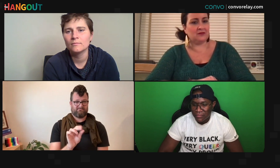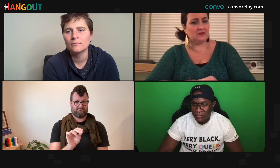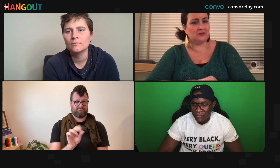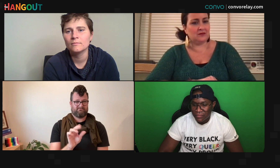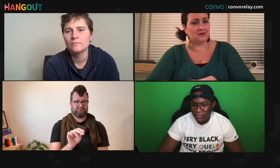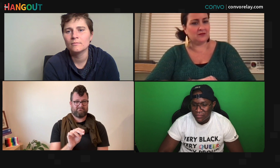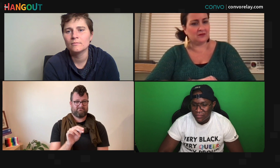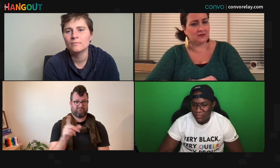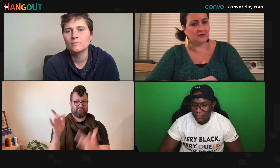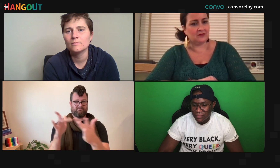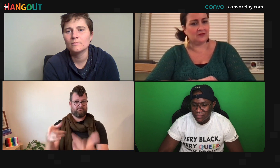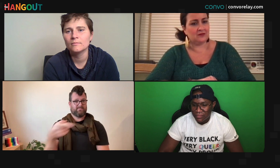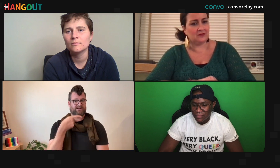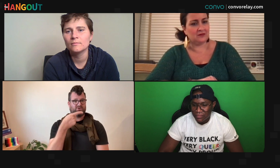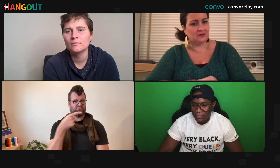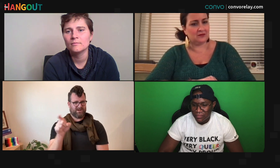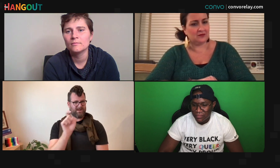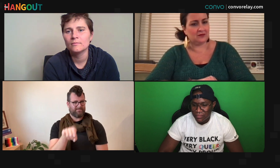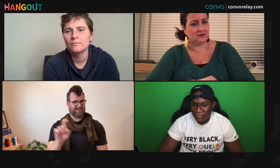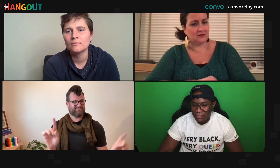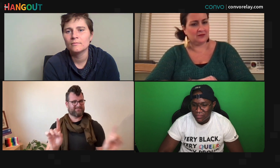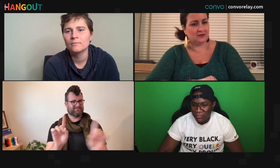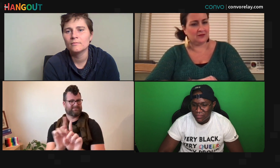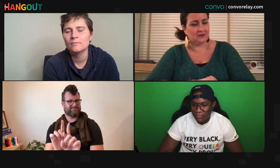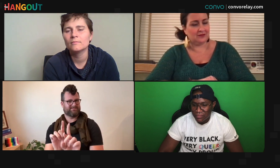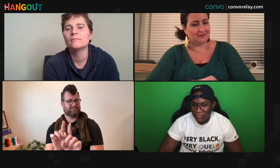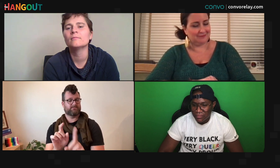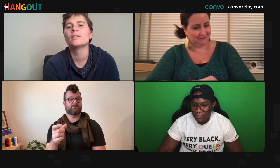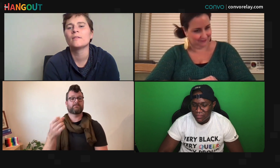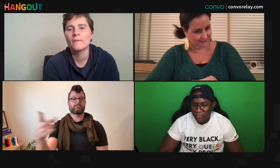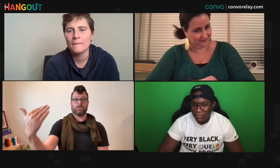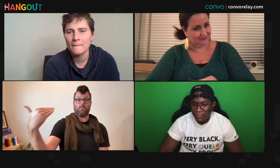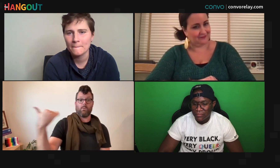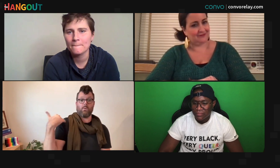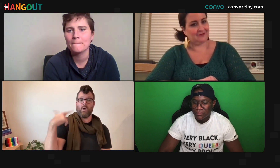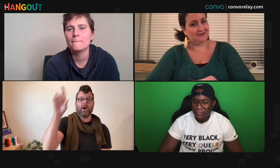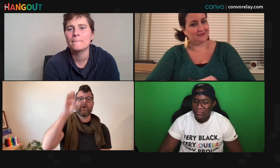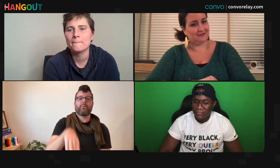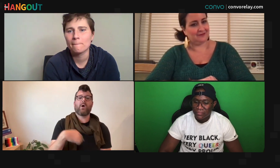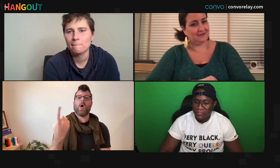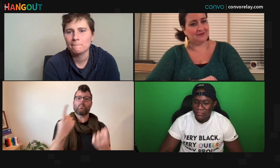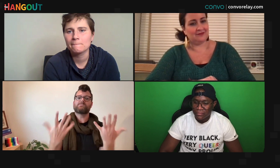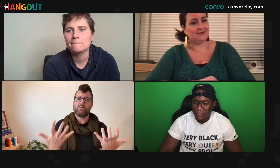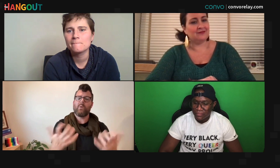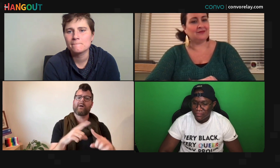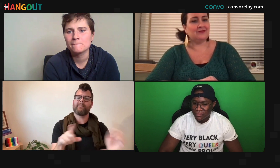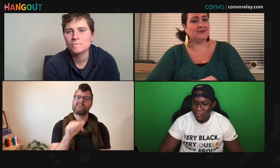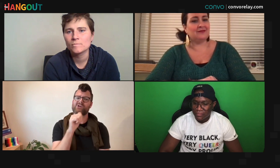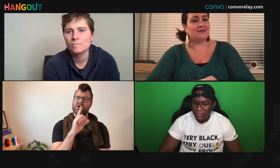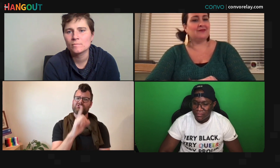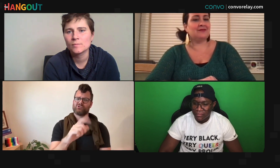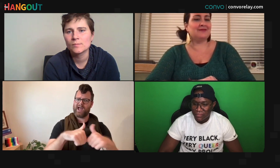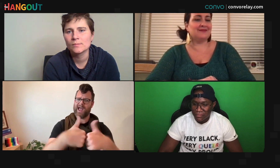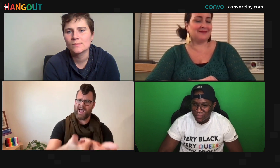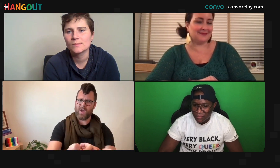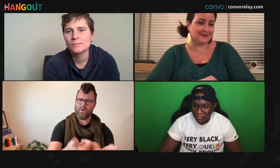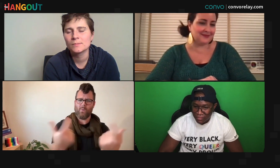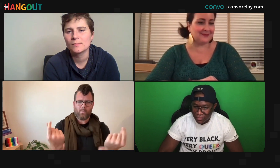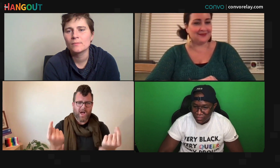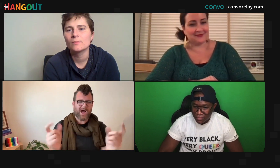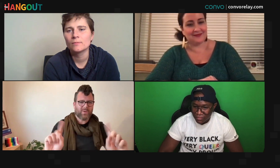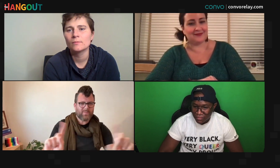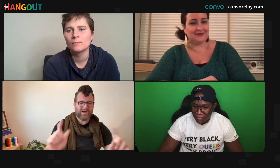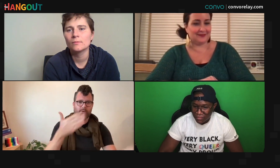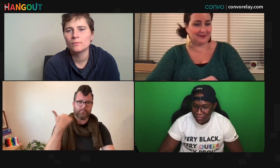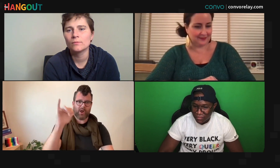decided, yes, we're going to do this. And we felt, wait, that's not right, because it's a hearing person. They should do it with a deaf